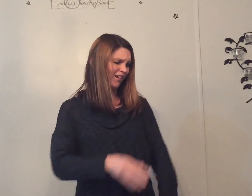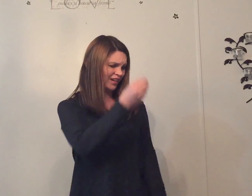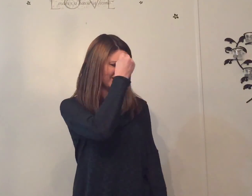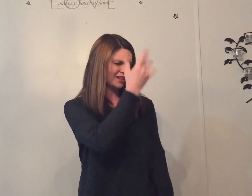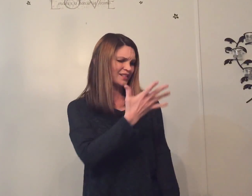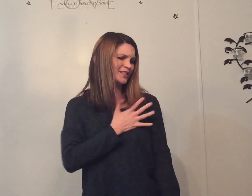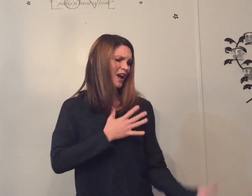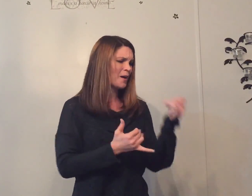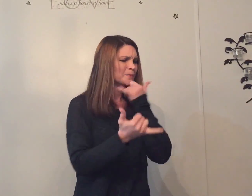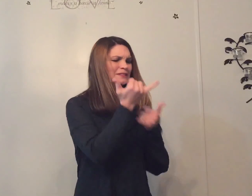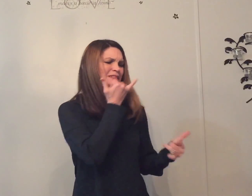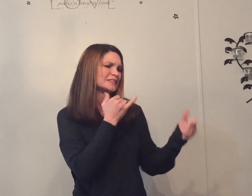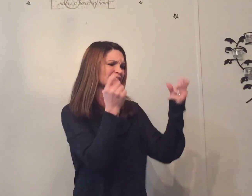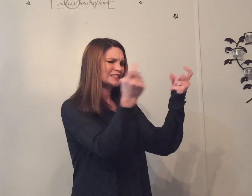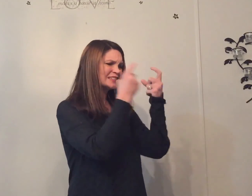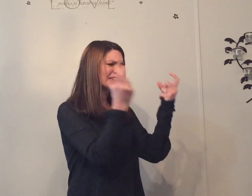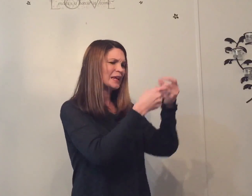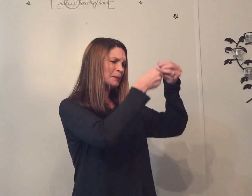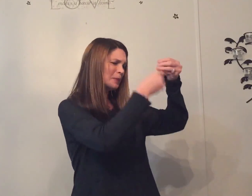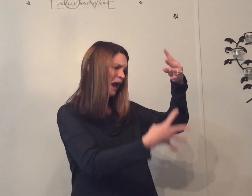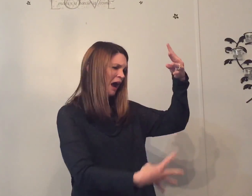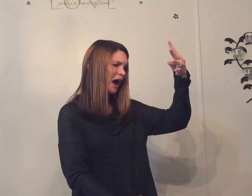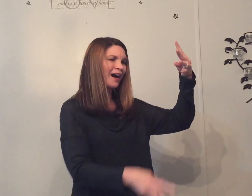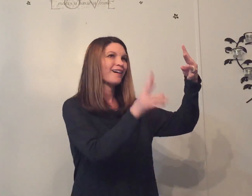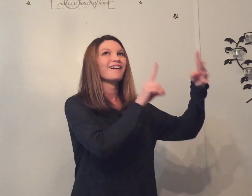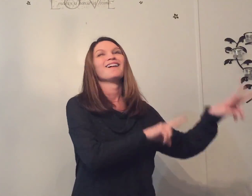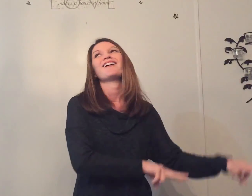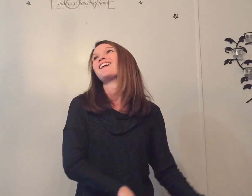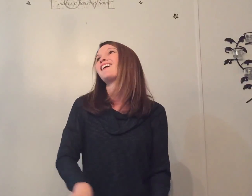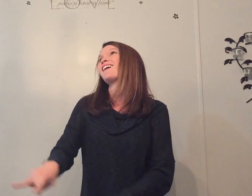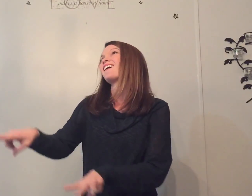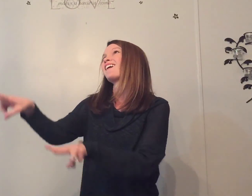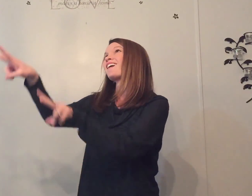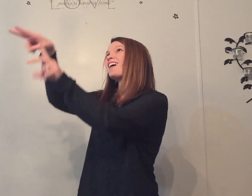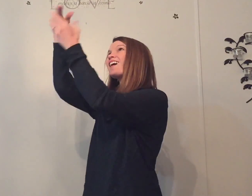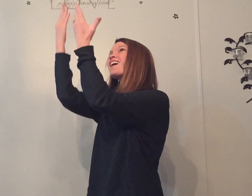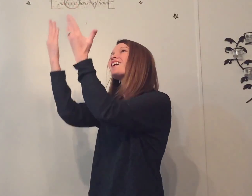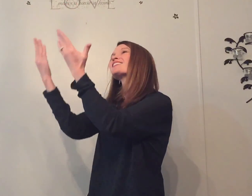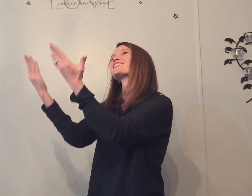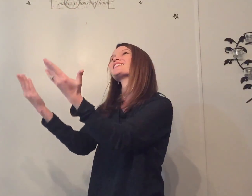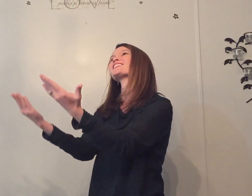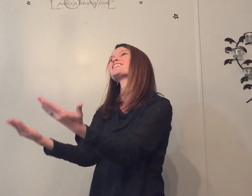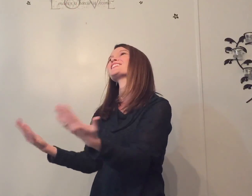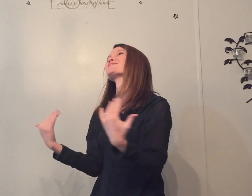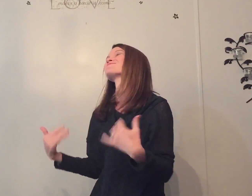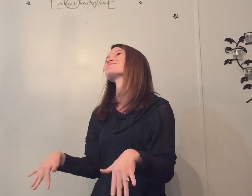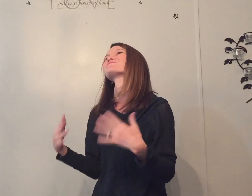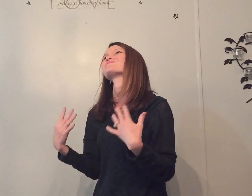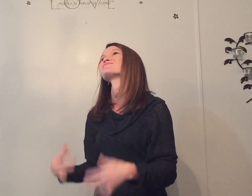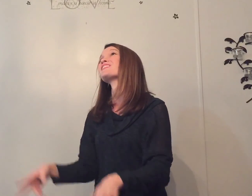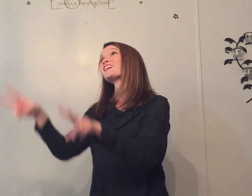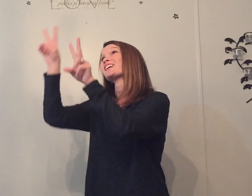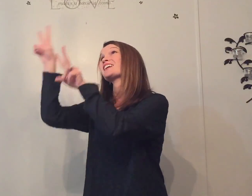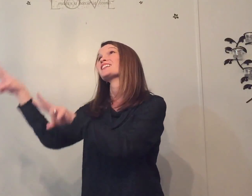a guilt within, But when I look and see Him there, We're